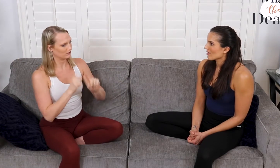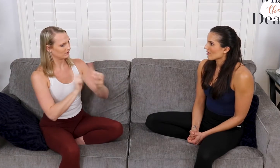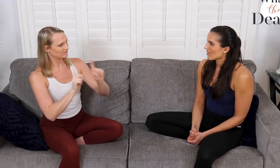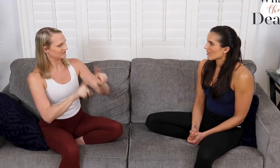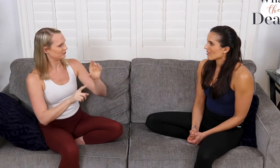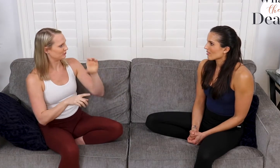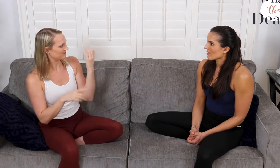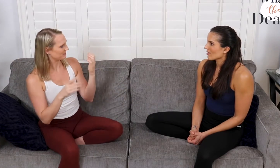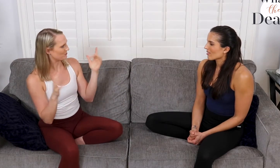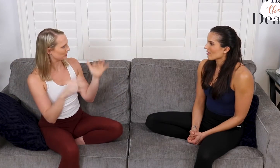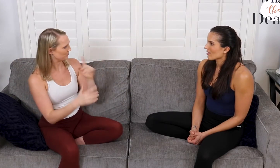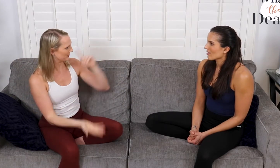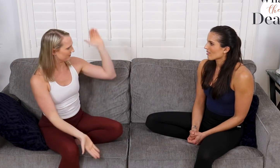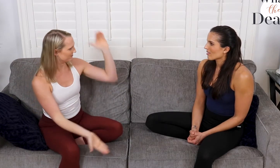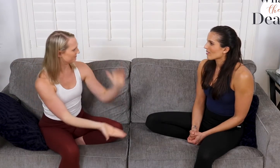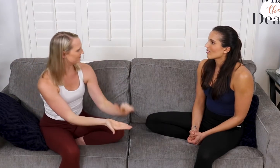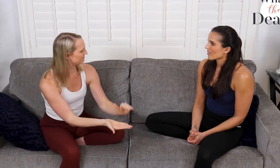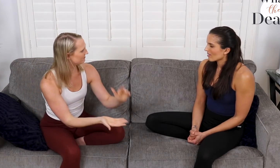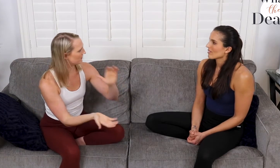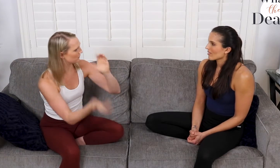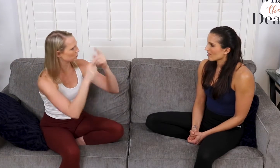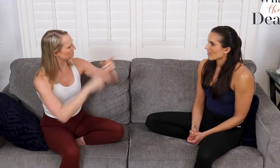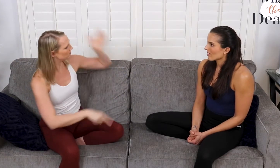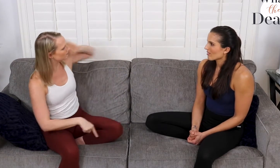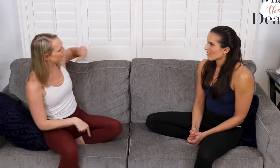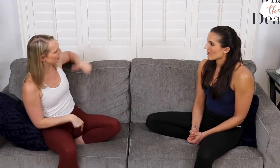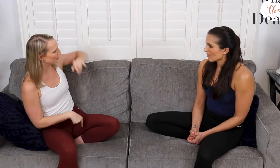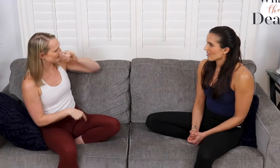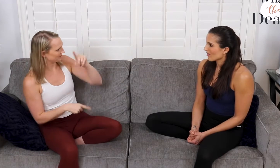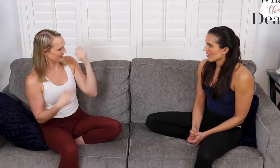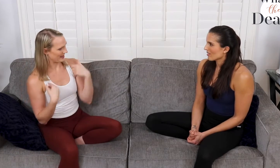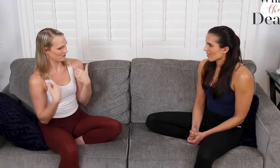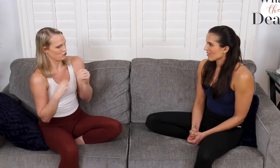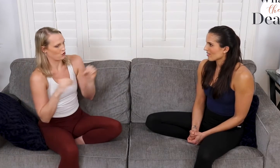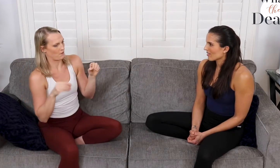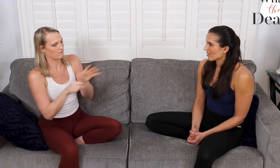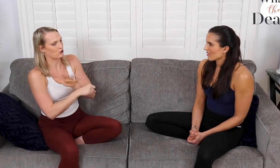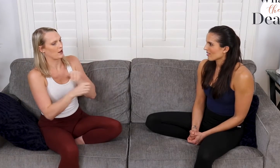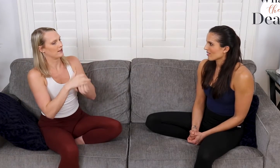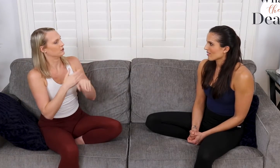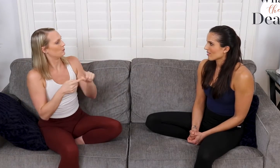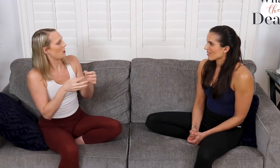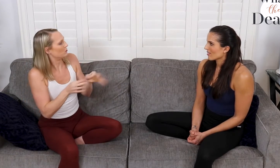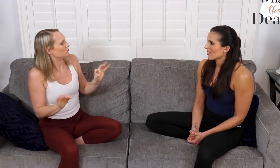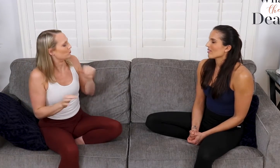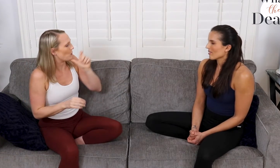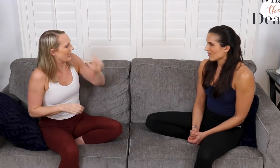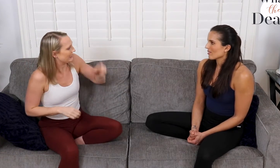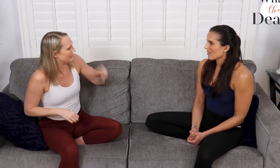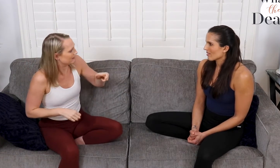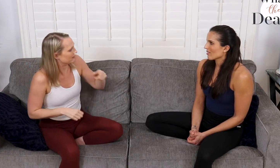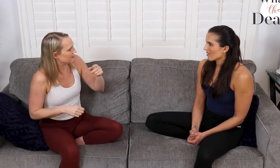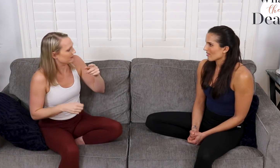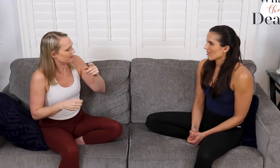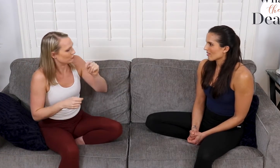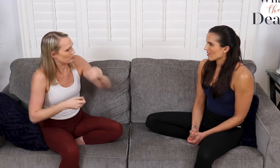gatherings, maybe the first 5 to 10 minutes were fun. We get to see everybody and say our hellos. But after that, I